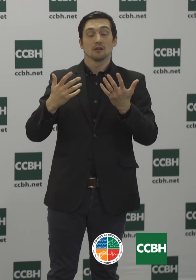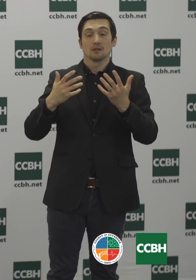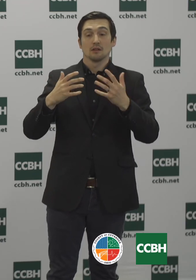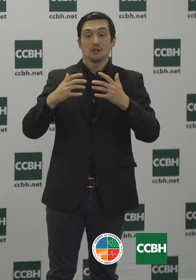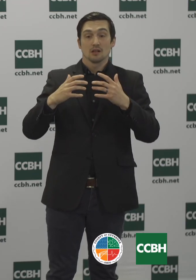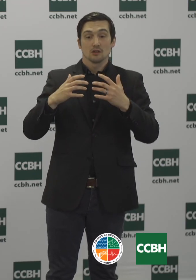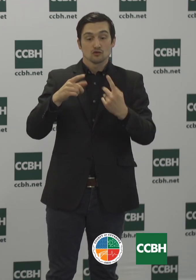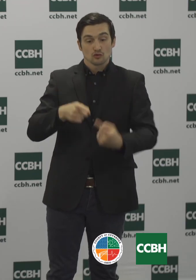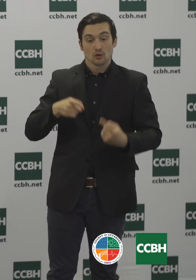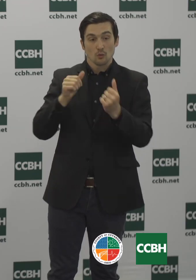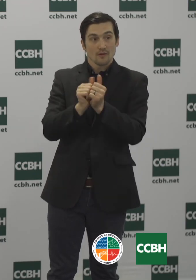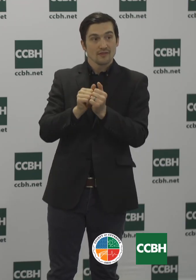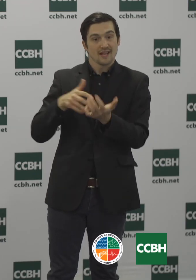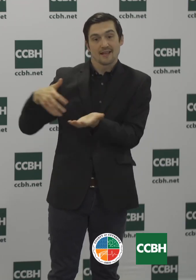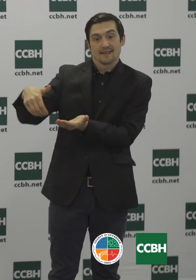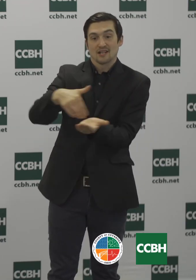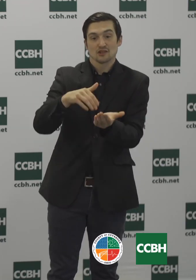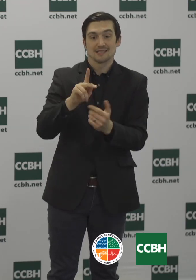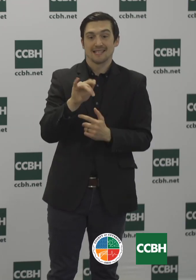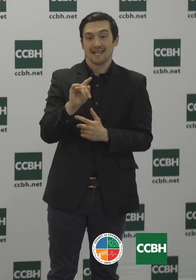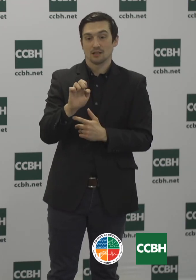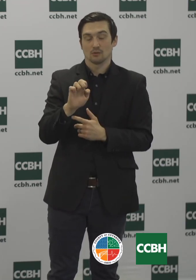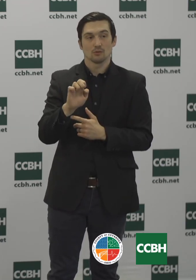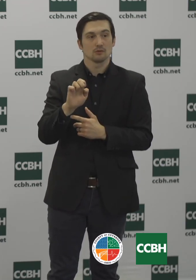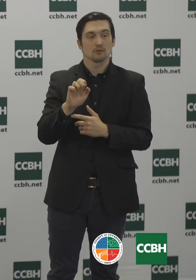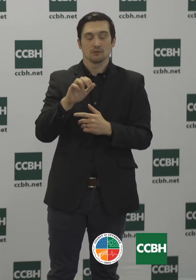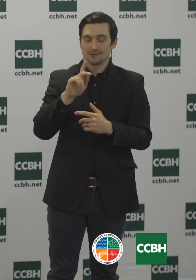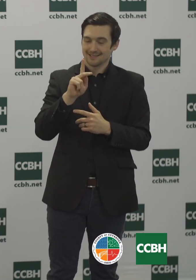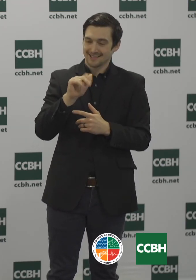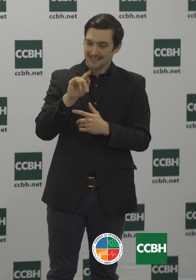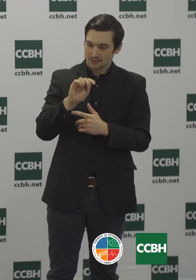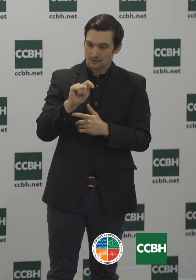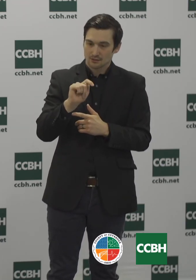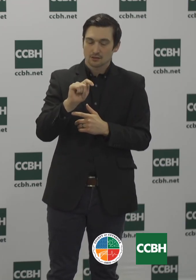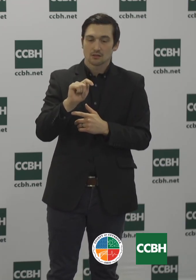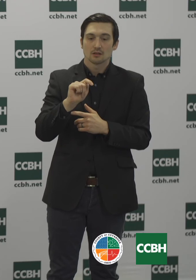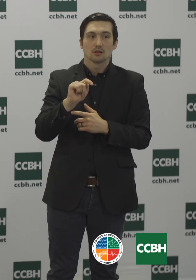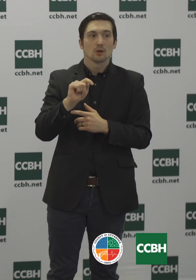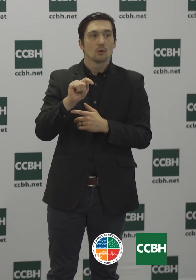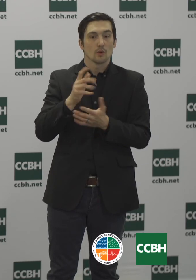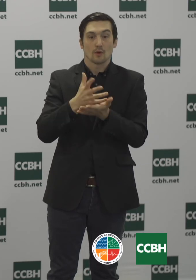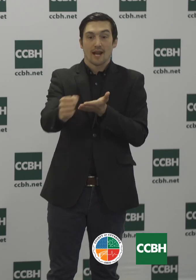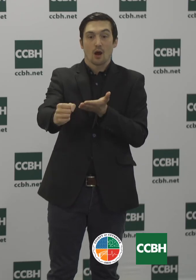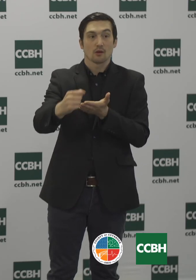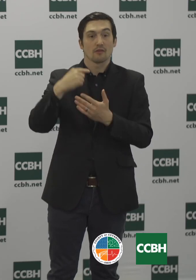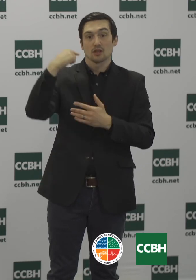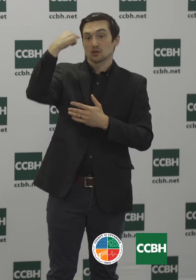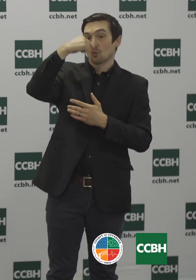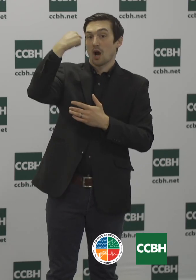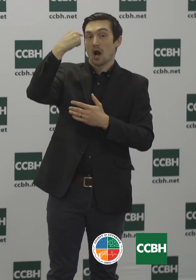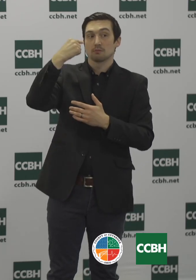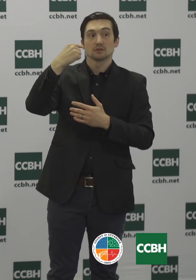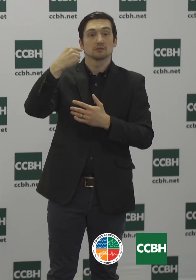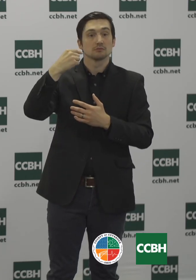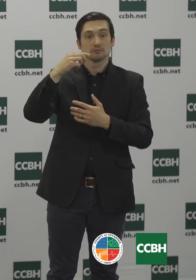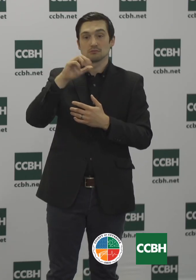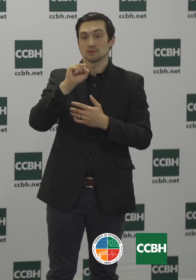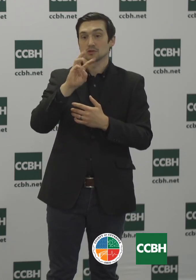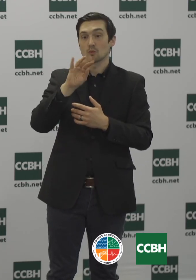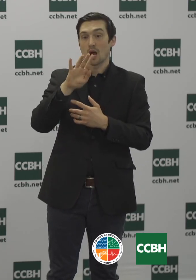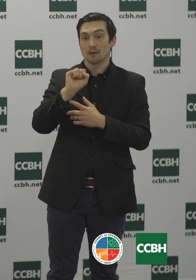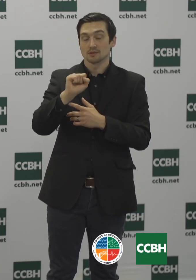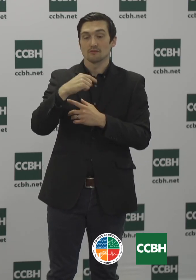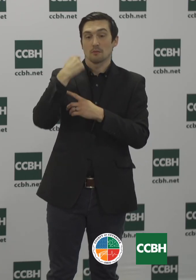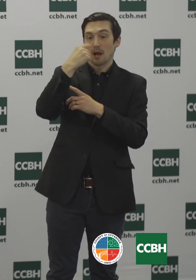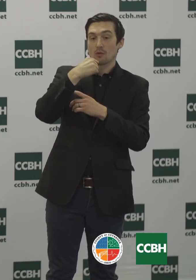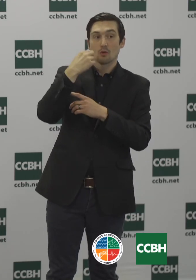being available. So we quickly ran out of swabs to do the swabbing of the back of the nose and throat or in the